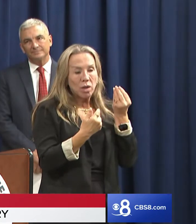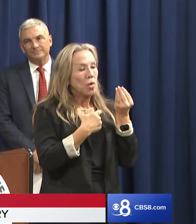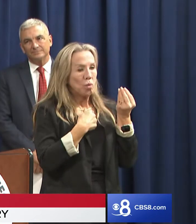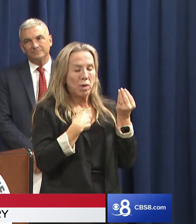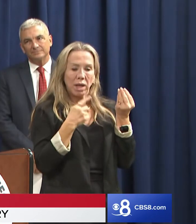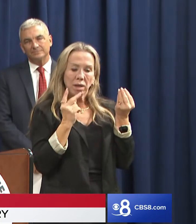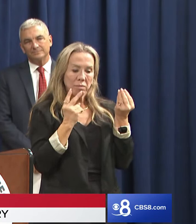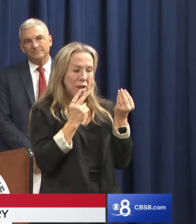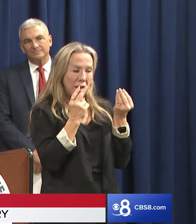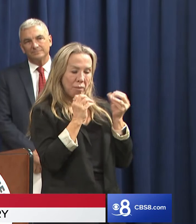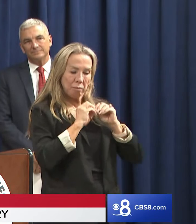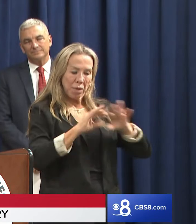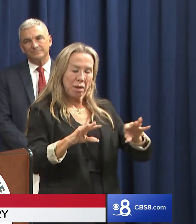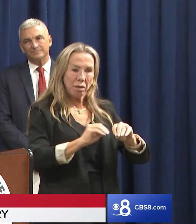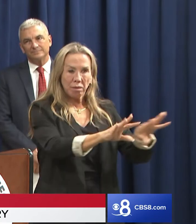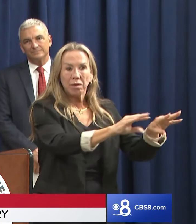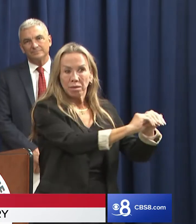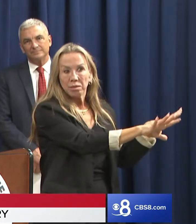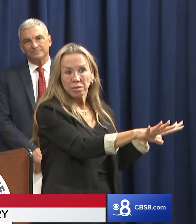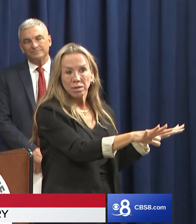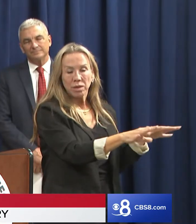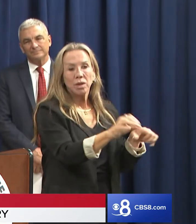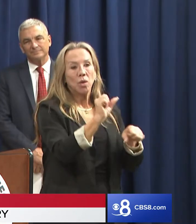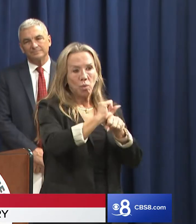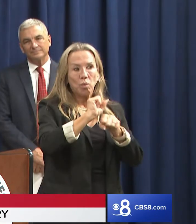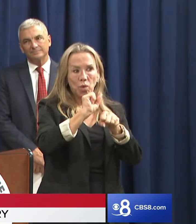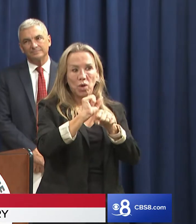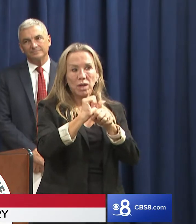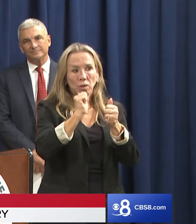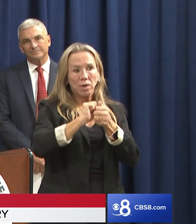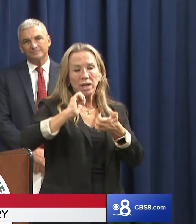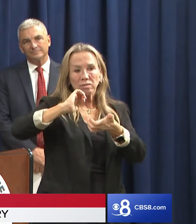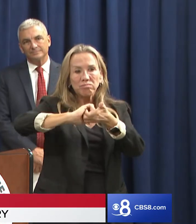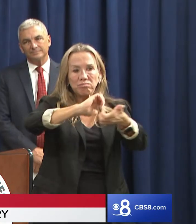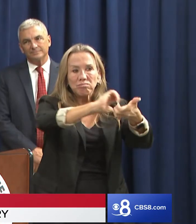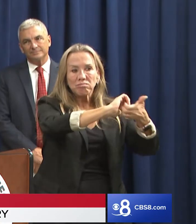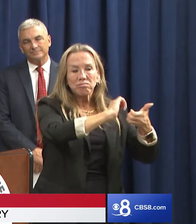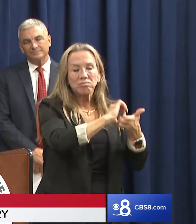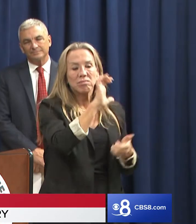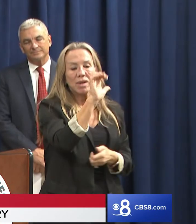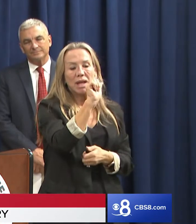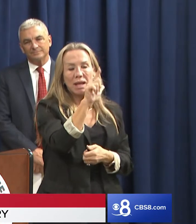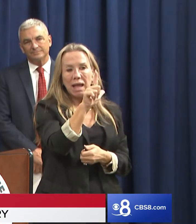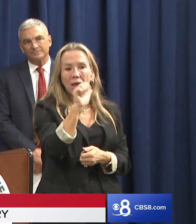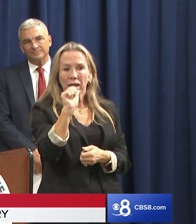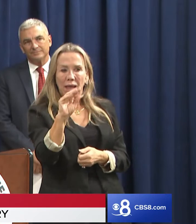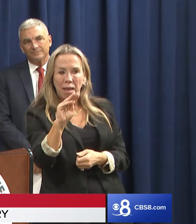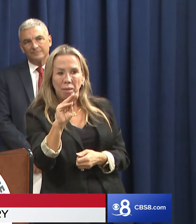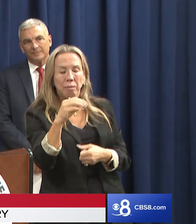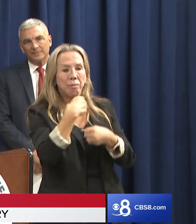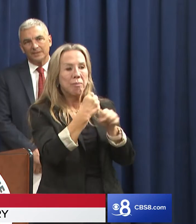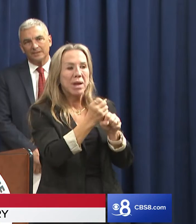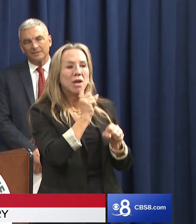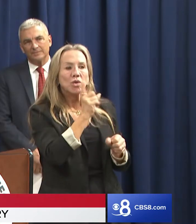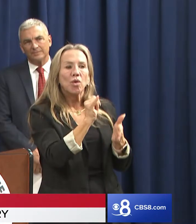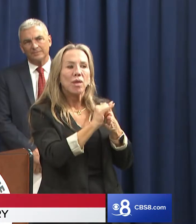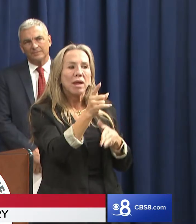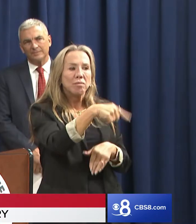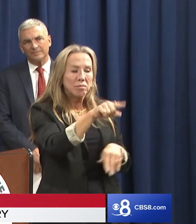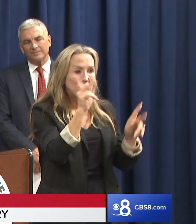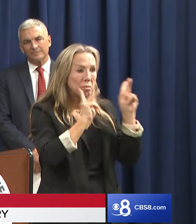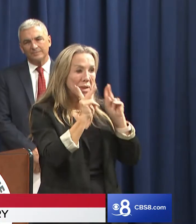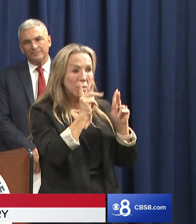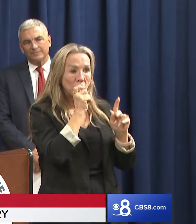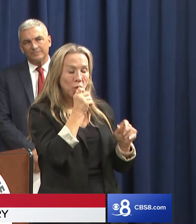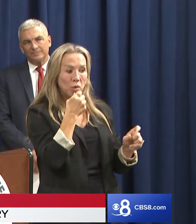got as much information out as we could, working closely with Cal-Am to make sure that folks who